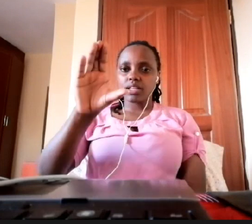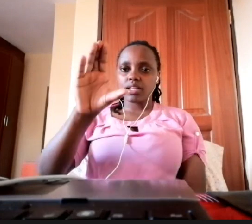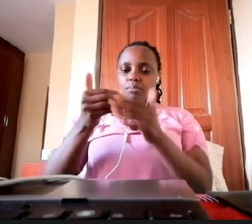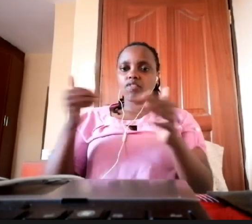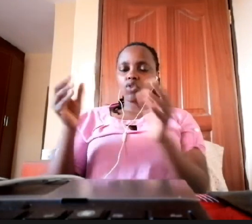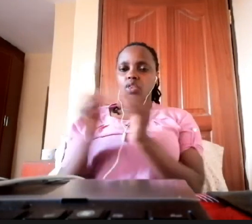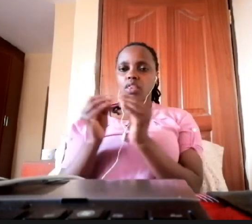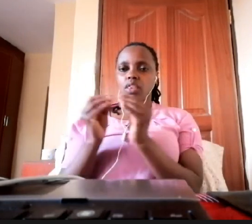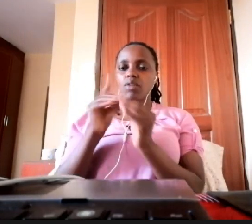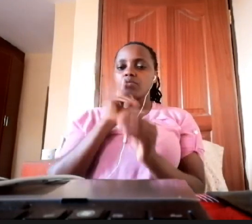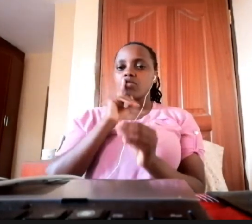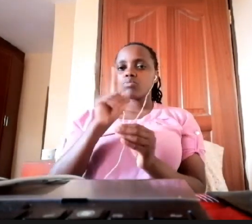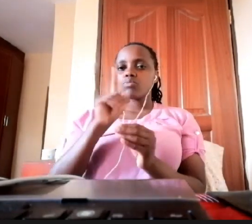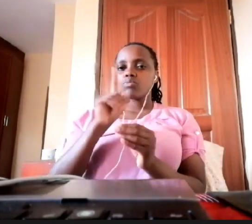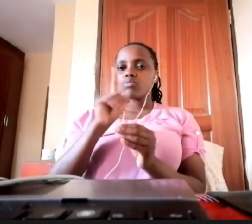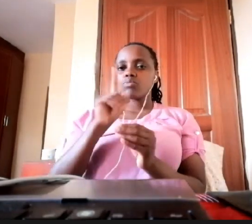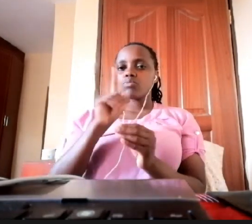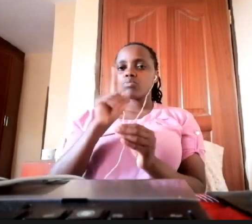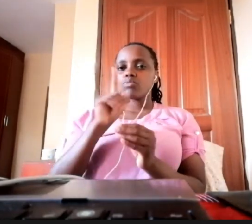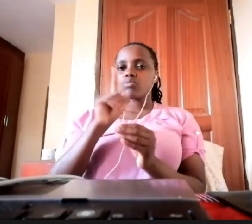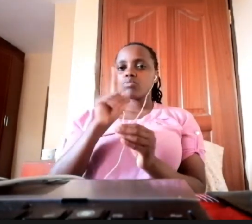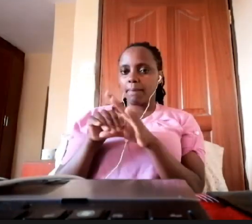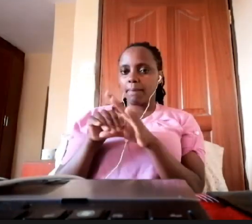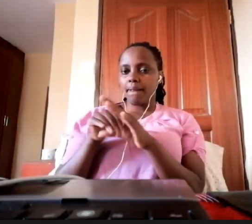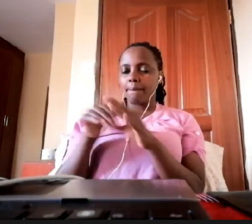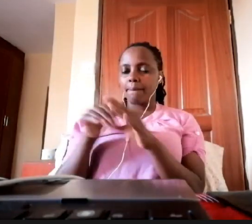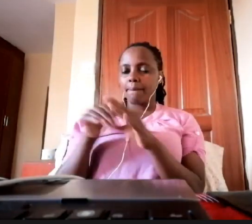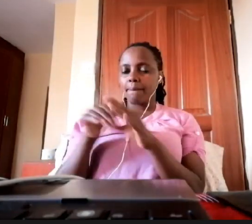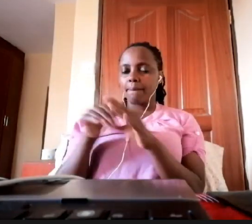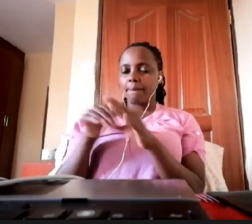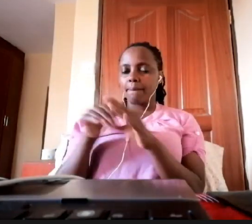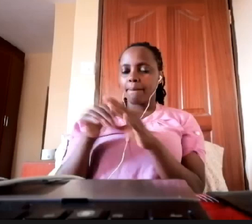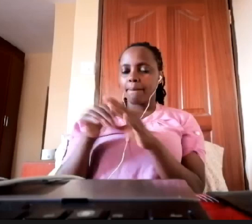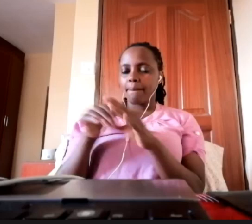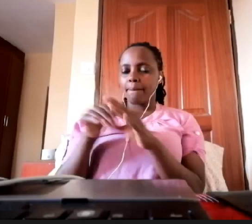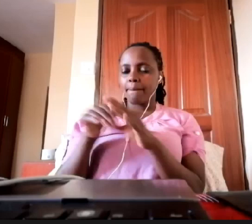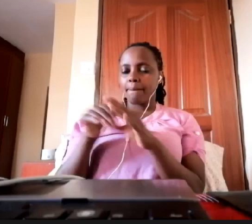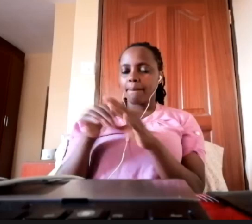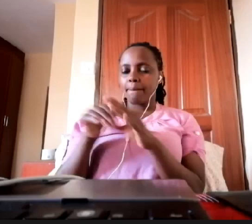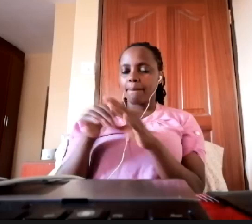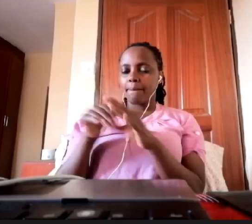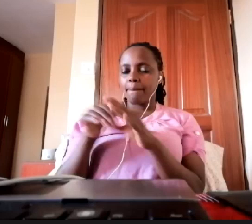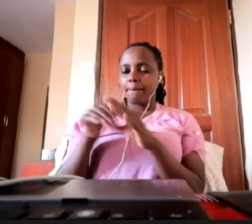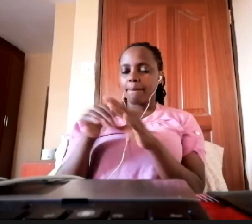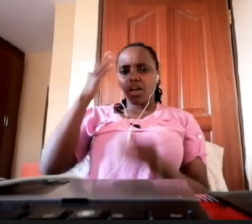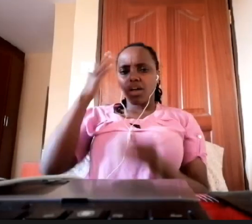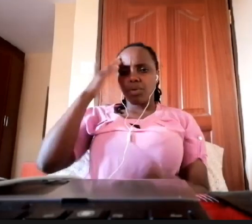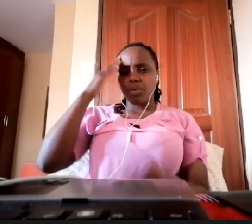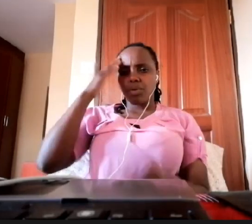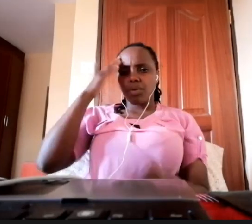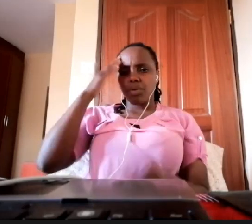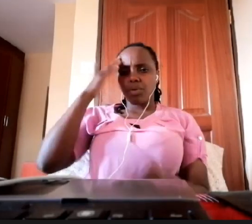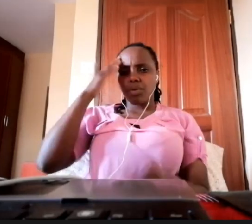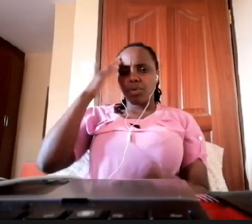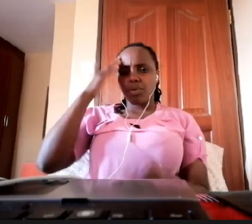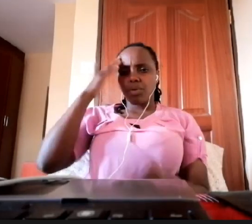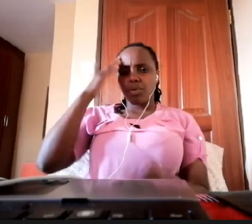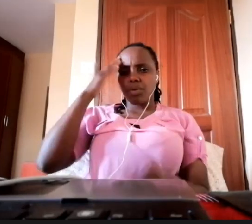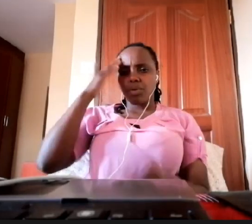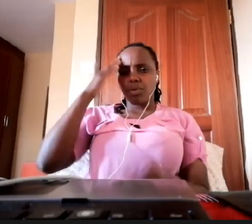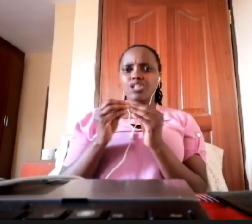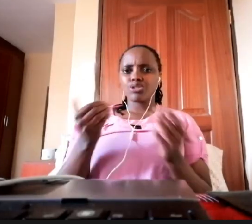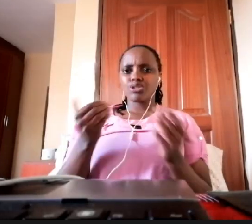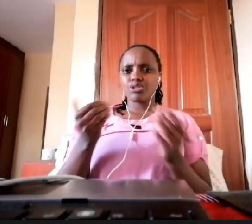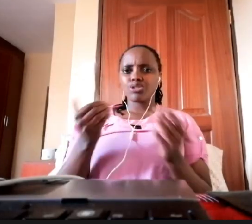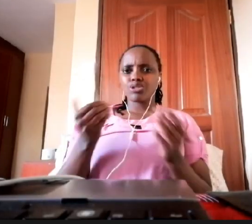I'm sure some of our members, some of the participants in this session, in this meeting are already familiar with the pre-session. It